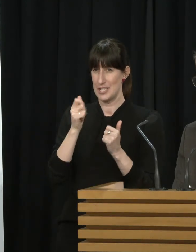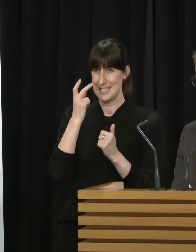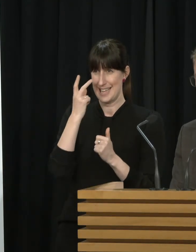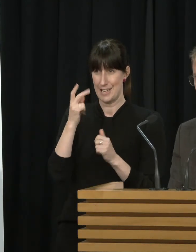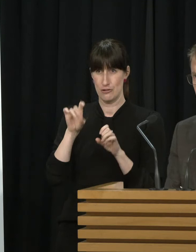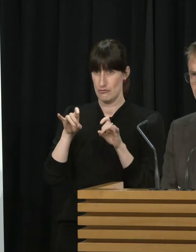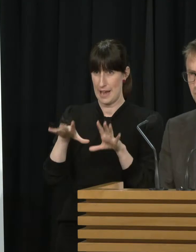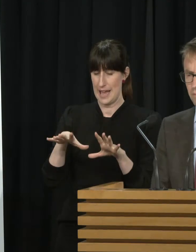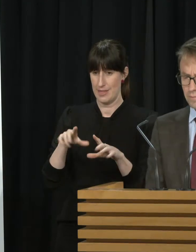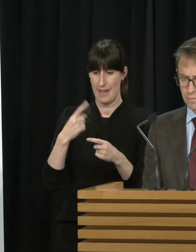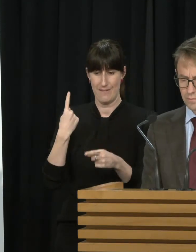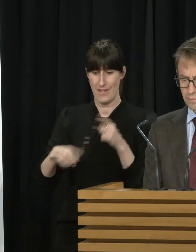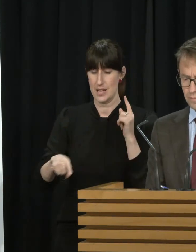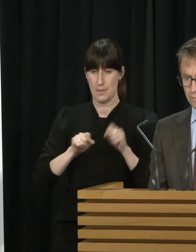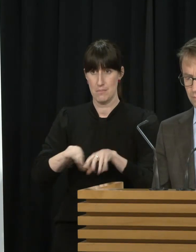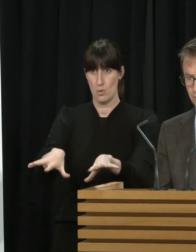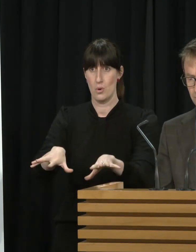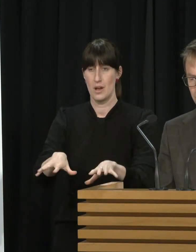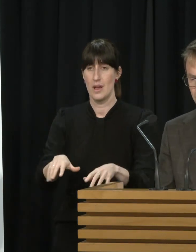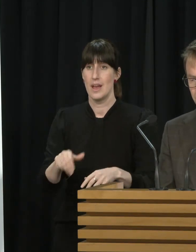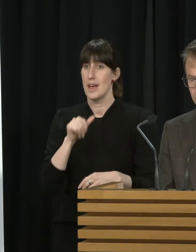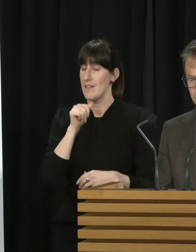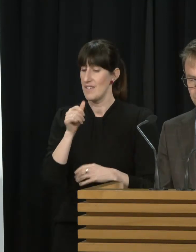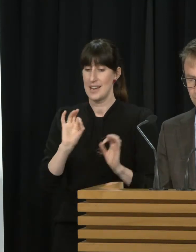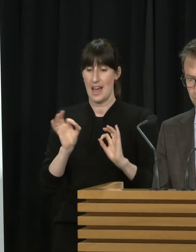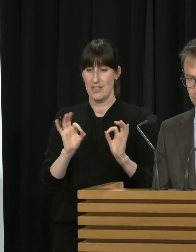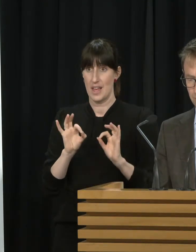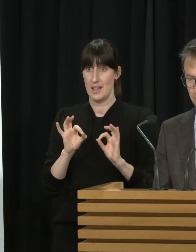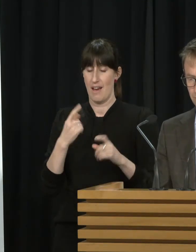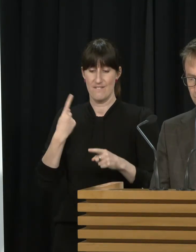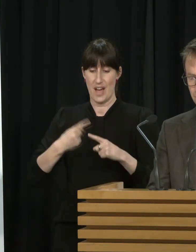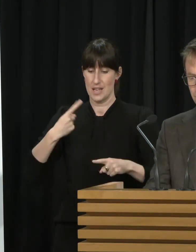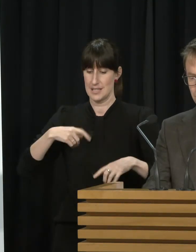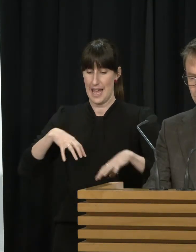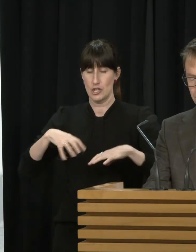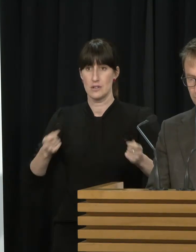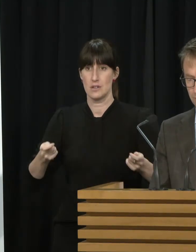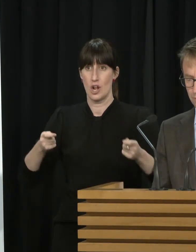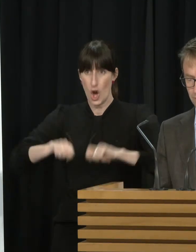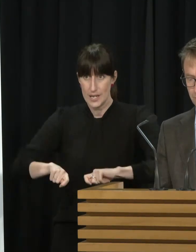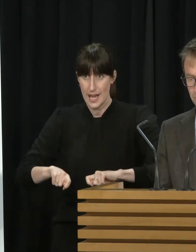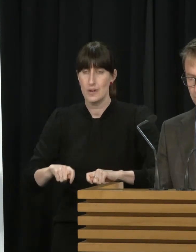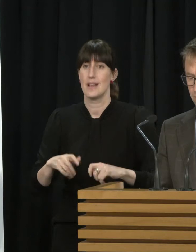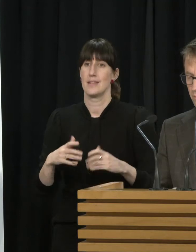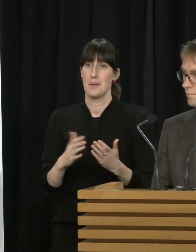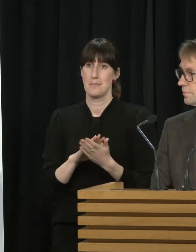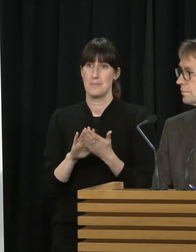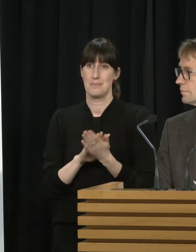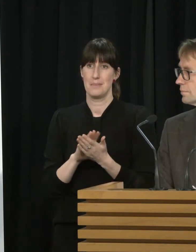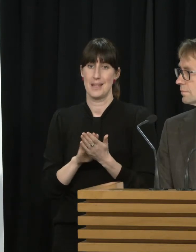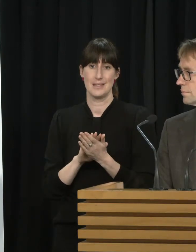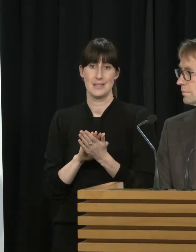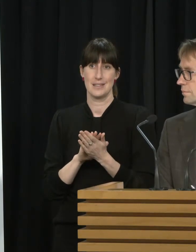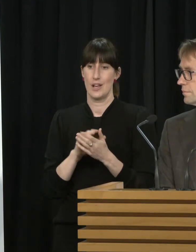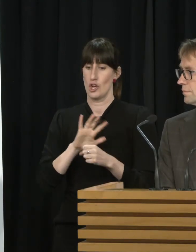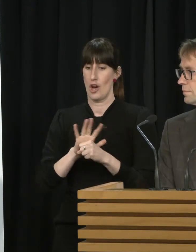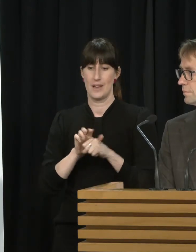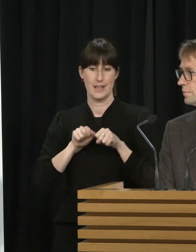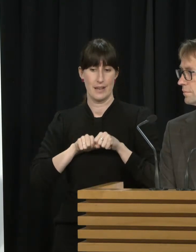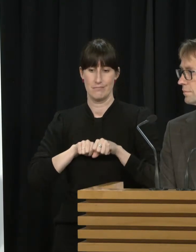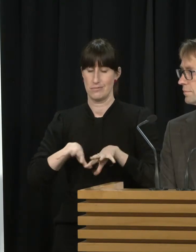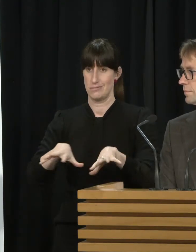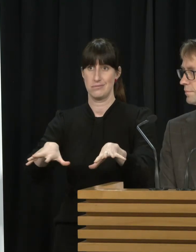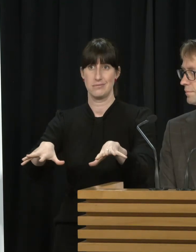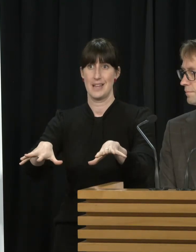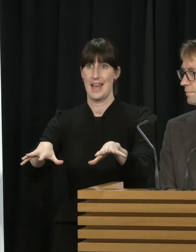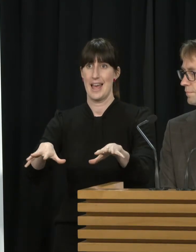Tasman, that if you don't get ahead of it very quickly, then actually it becomes very, very hard to get ahead of it without a prolonged period of